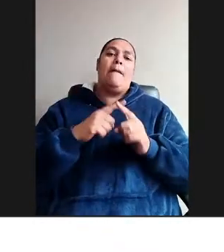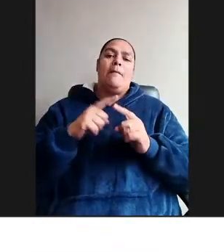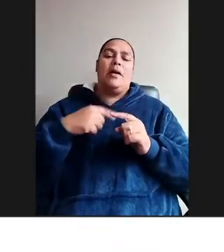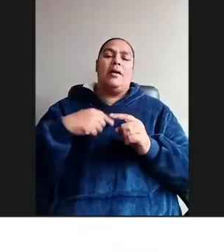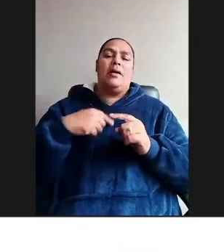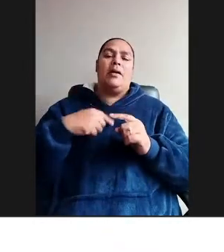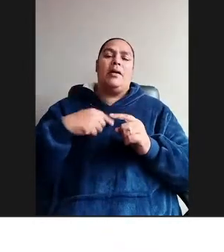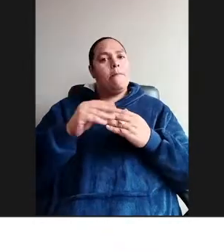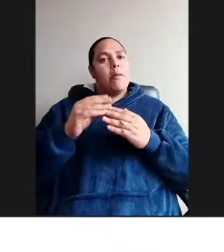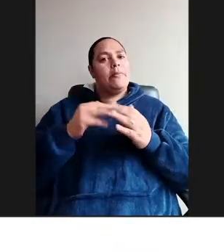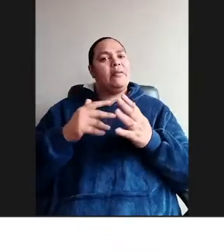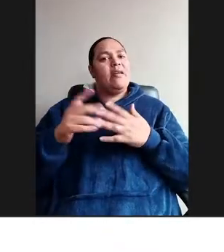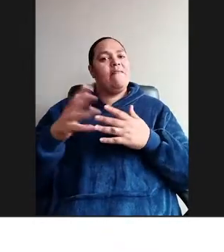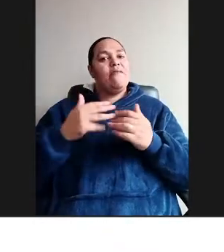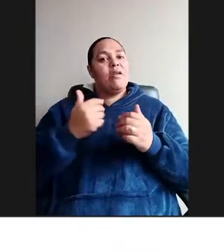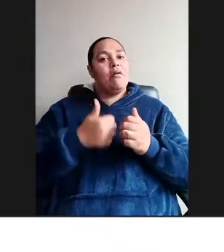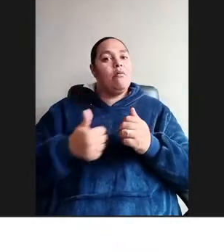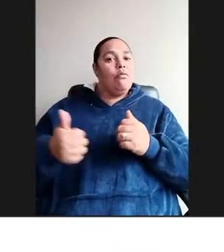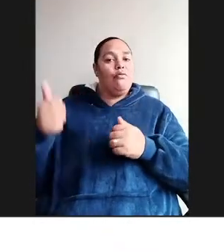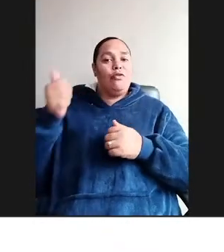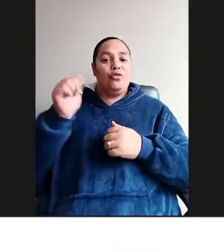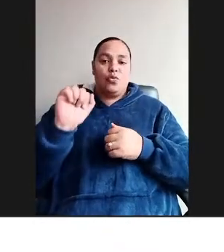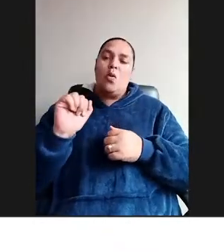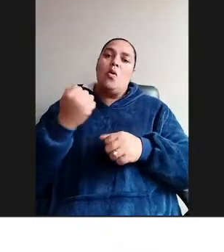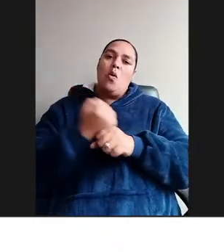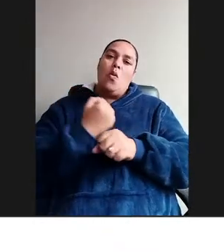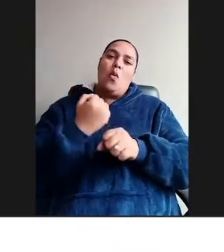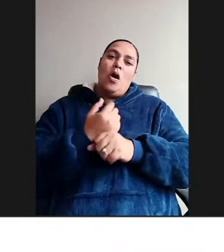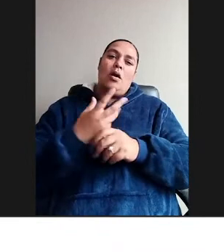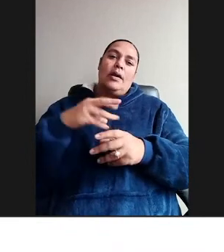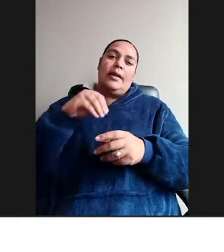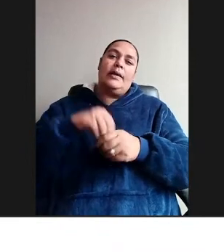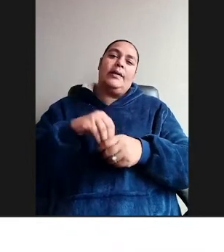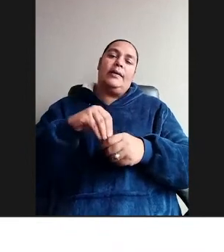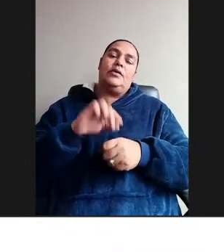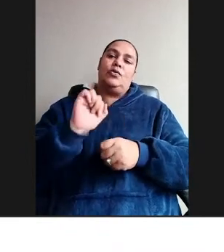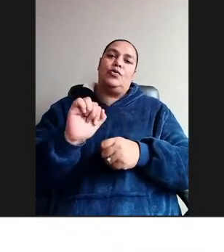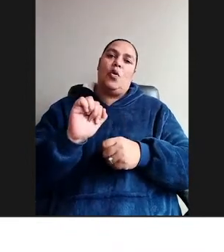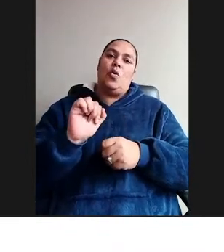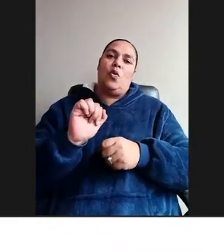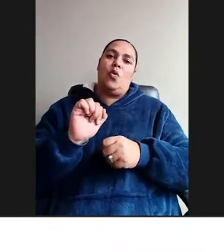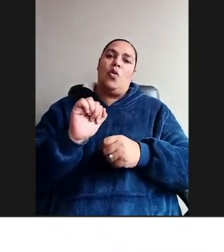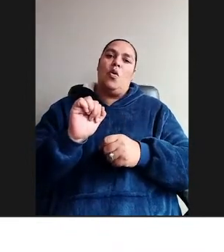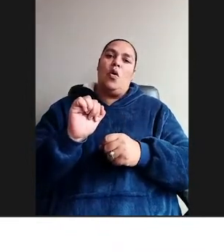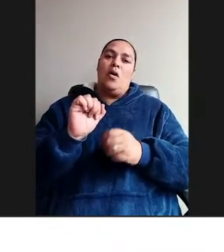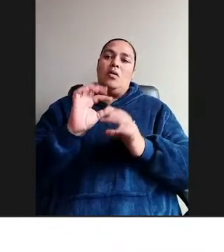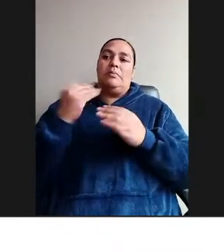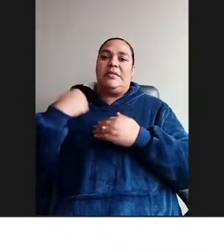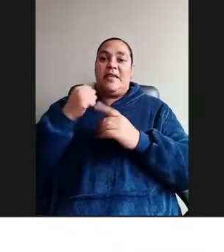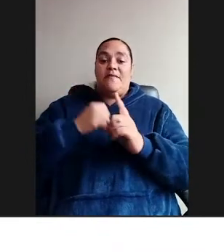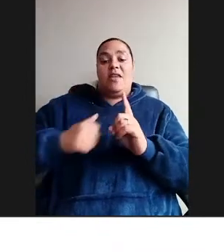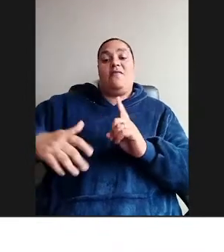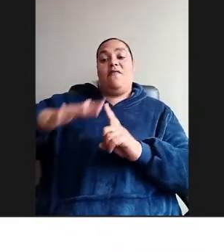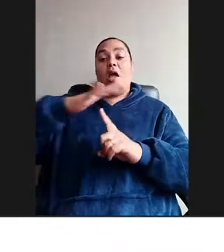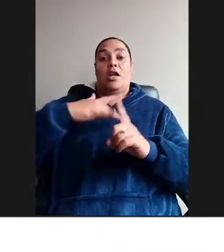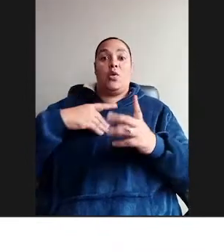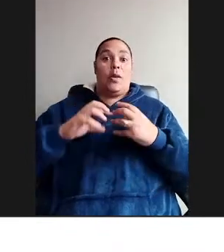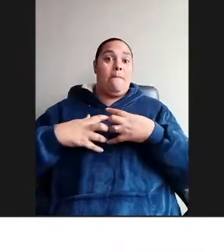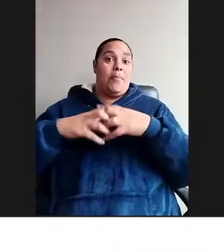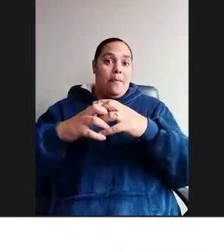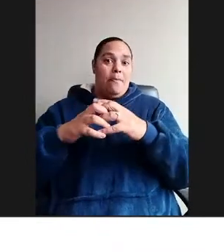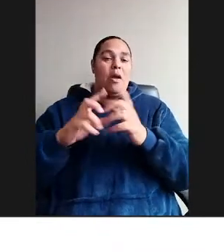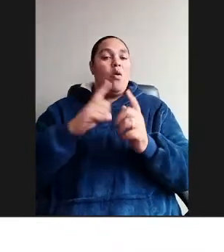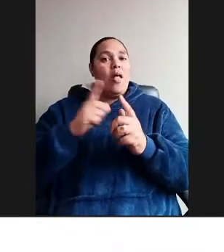Affairs officials had been working in the contained environment which we had created in order to do all of